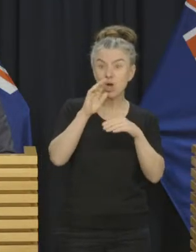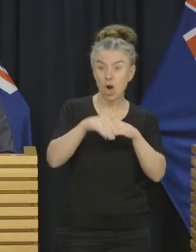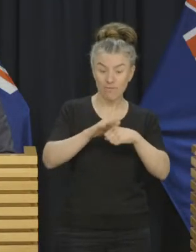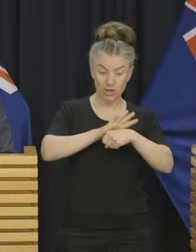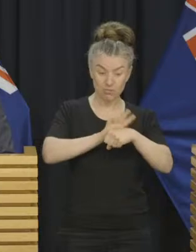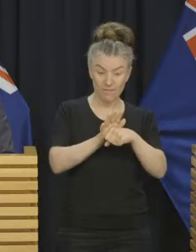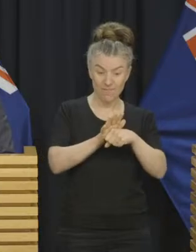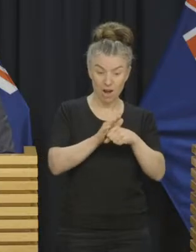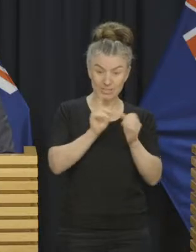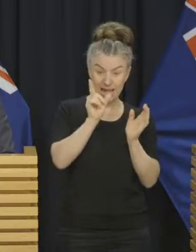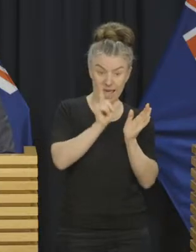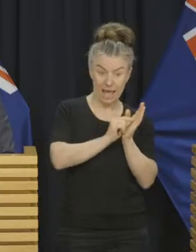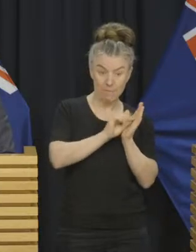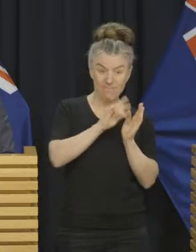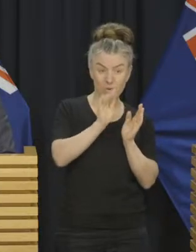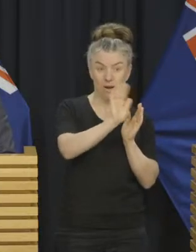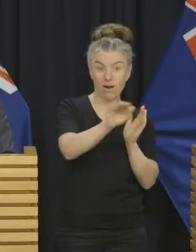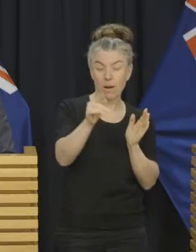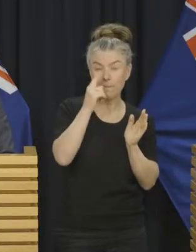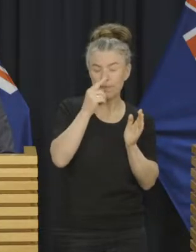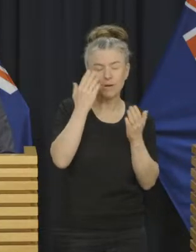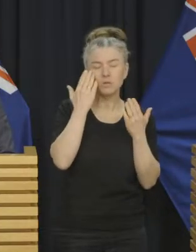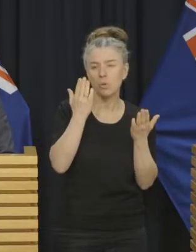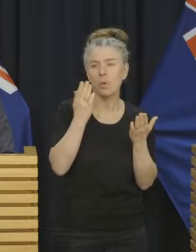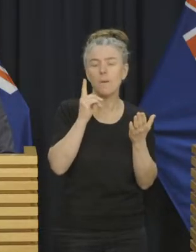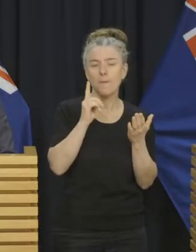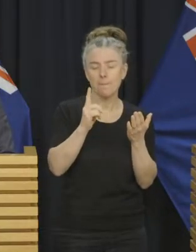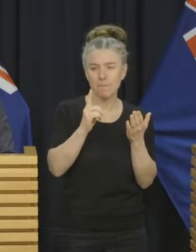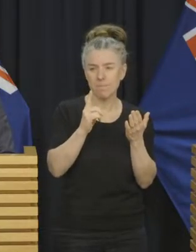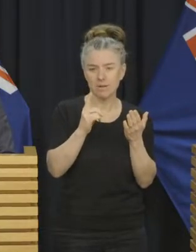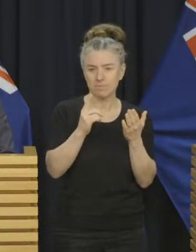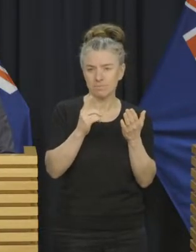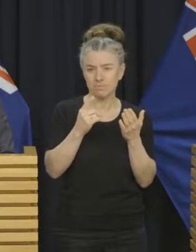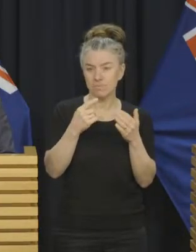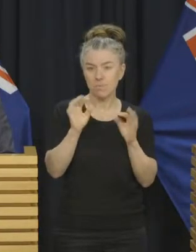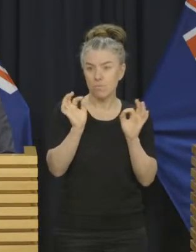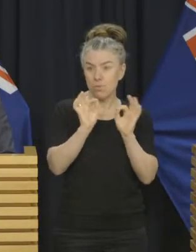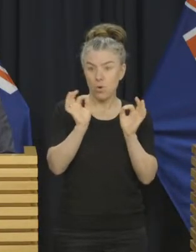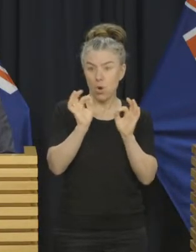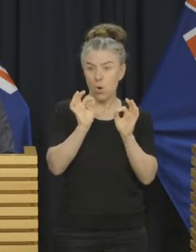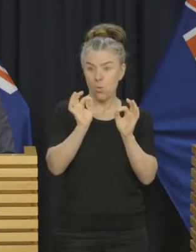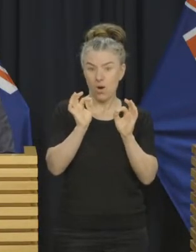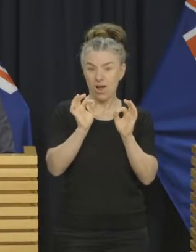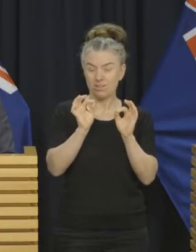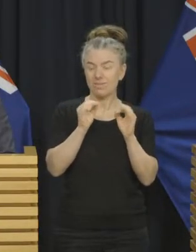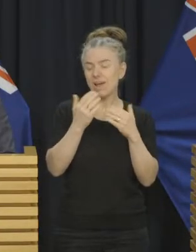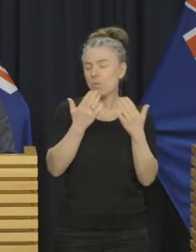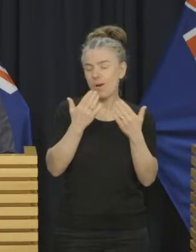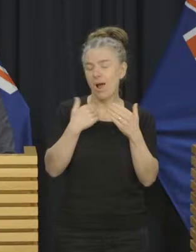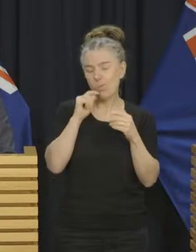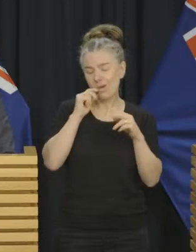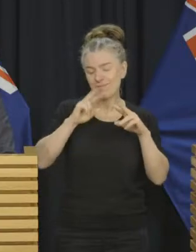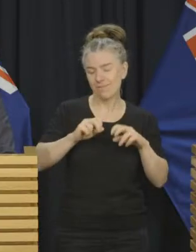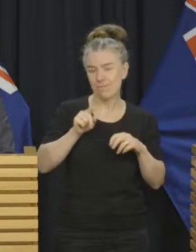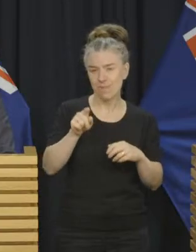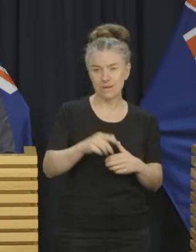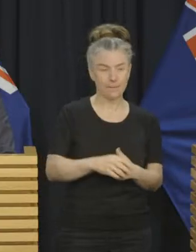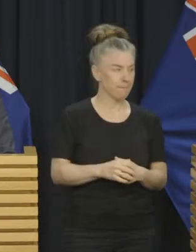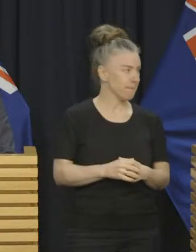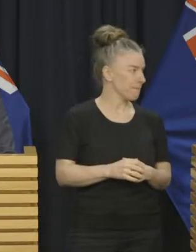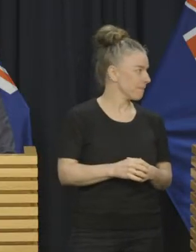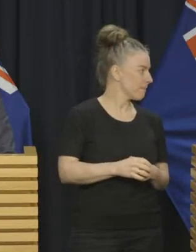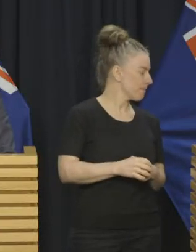out notifications, or whether it was looked at, but it was found that there wasn't anyone who had been there in that period, but I can check that. And